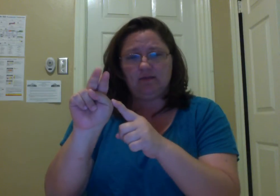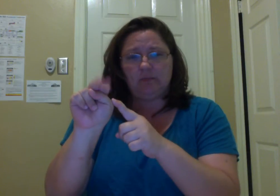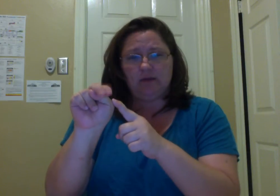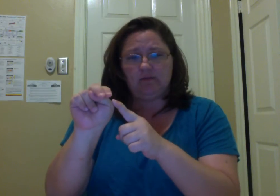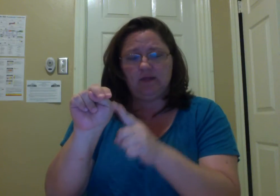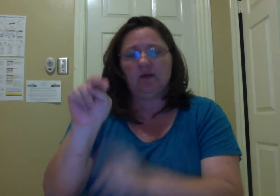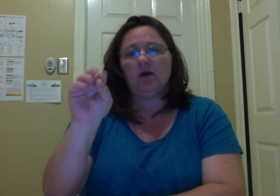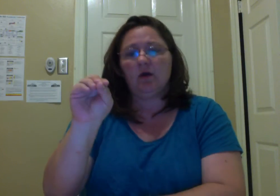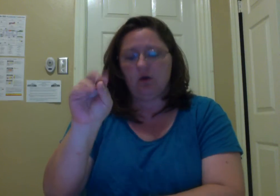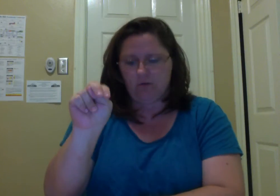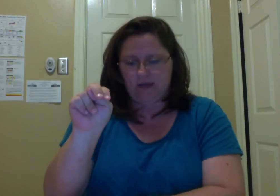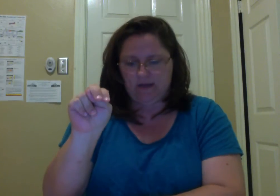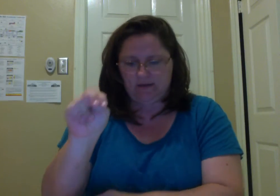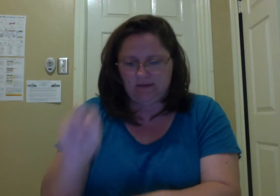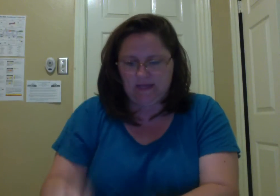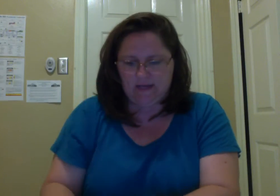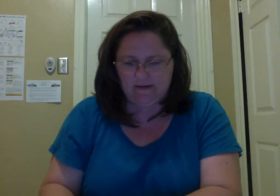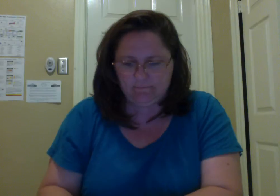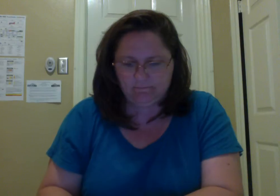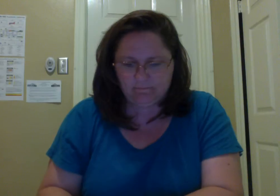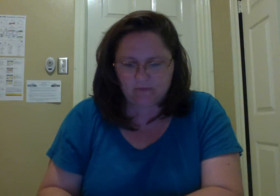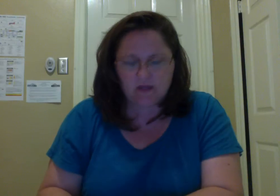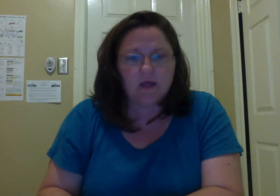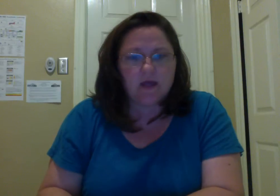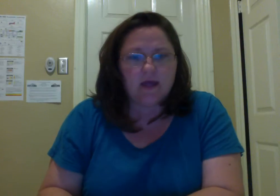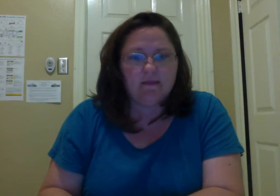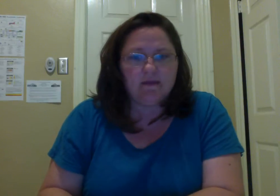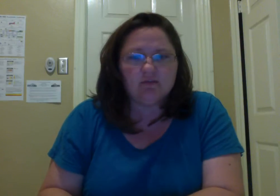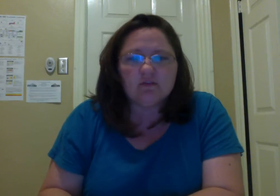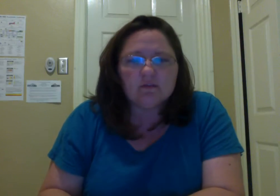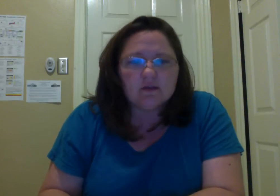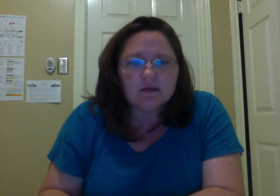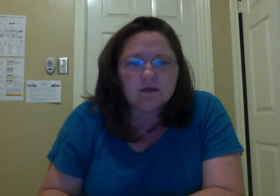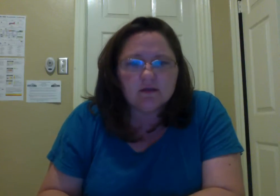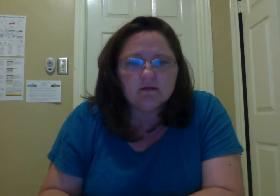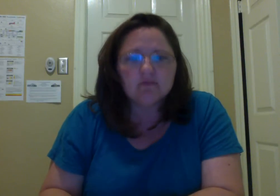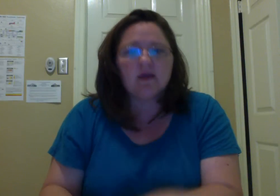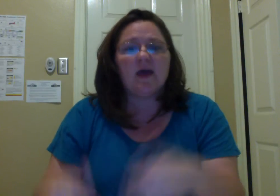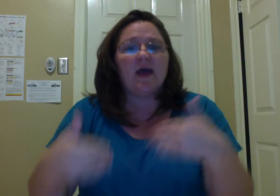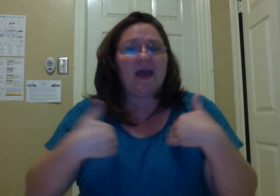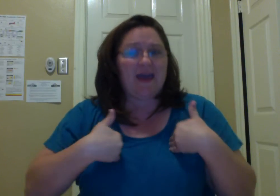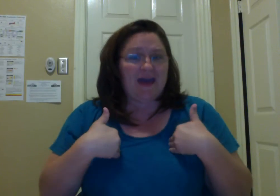just bounce it? O-N. Cannon. And then she says,